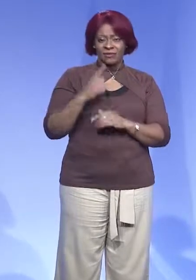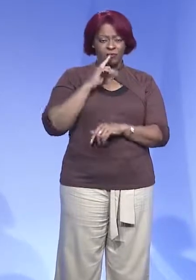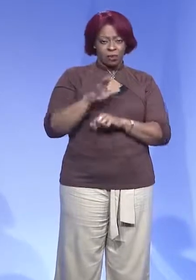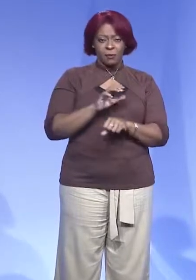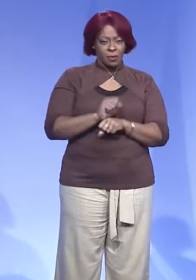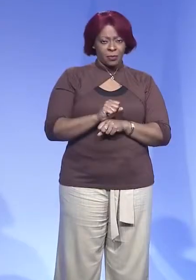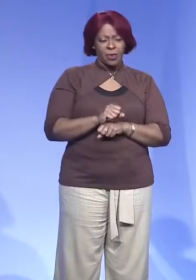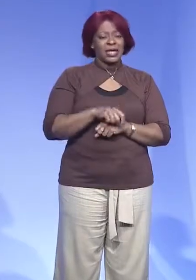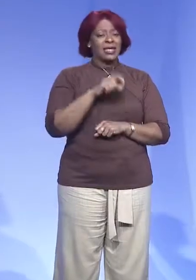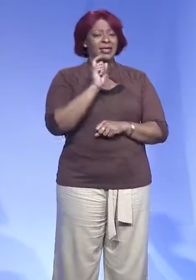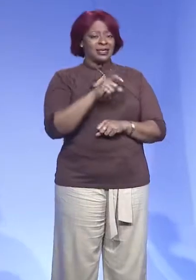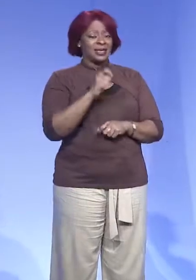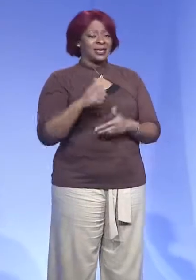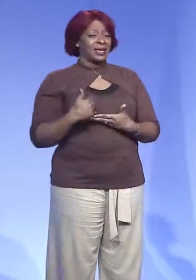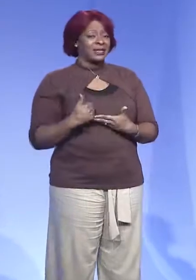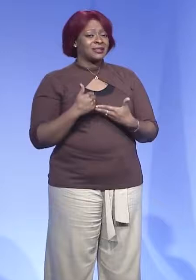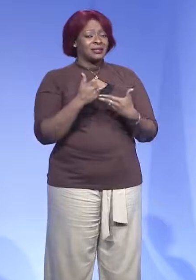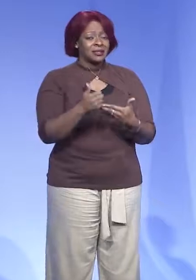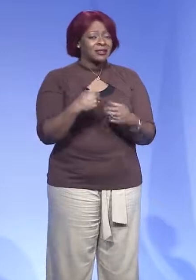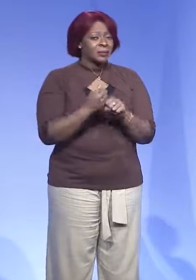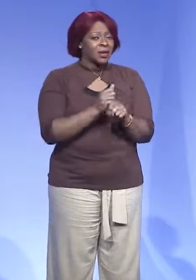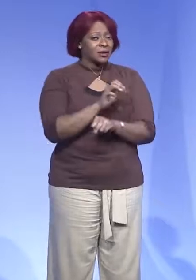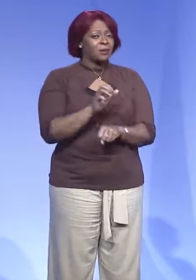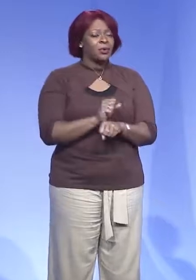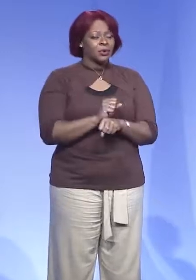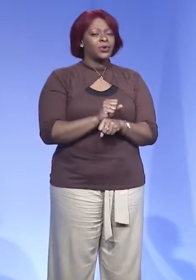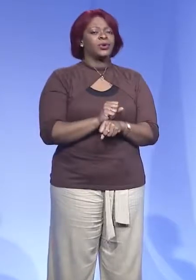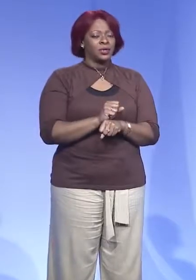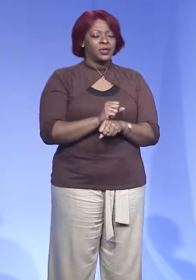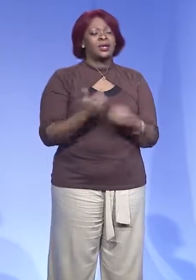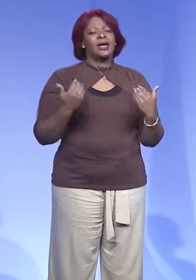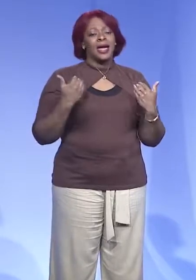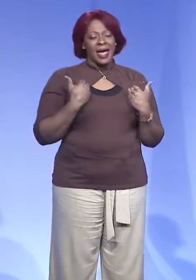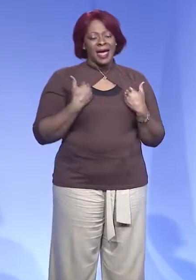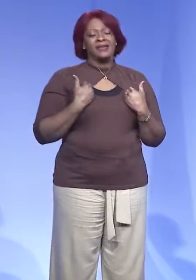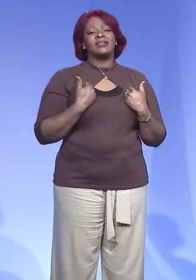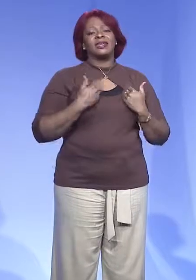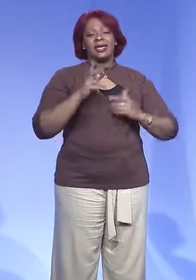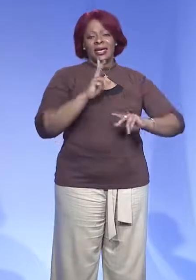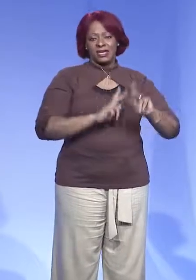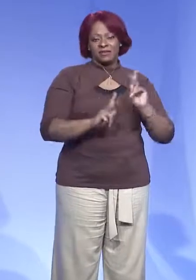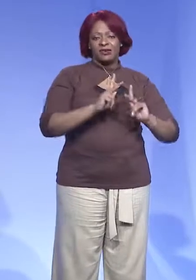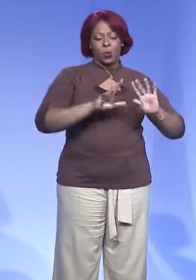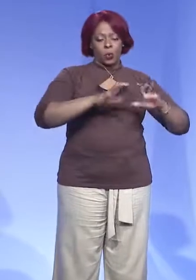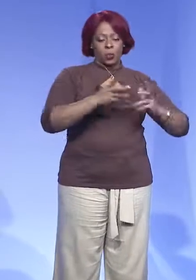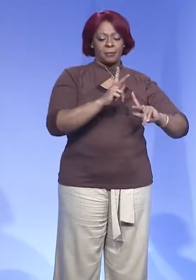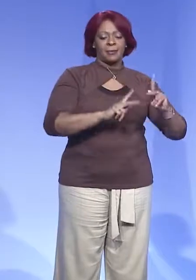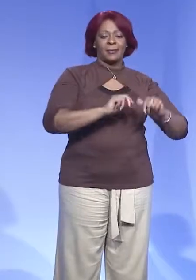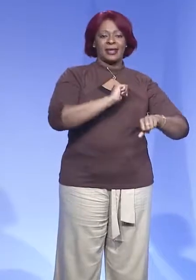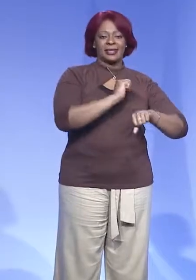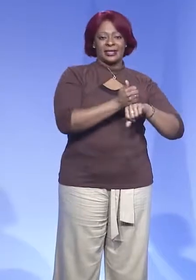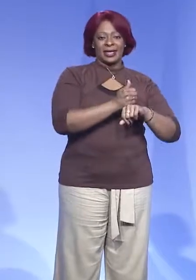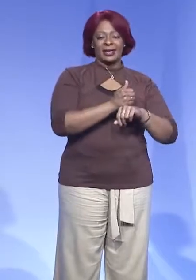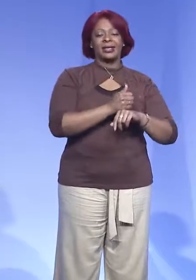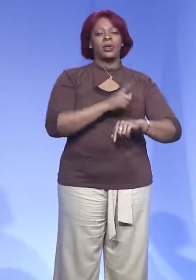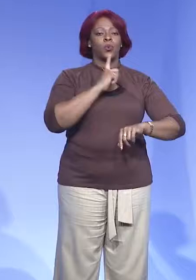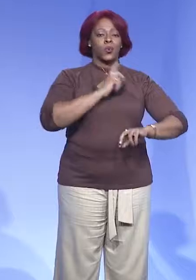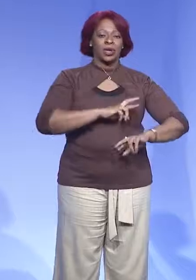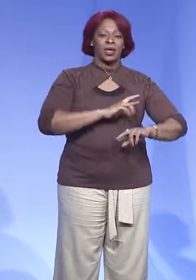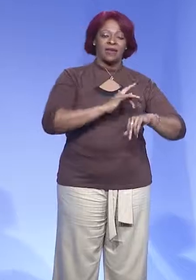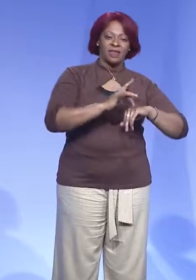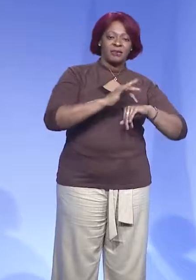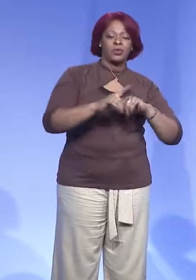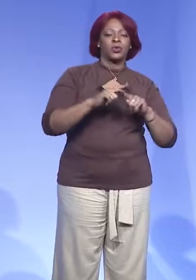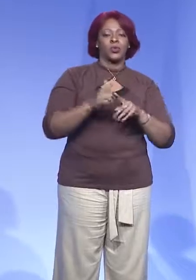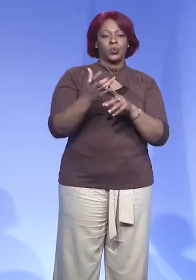appointment and they need assistance to make an appointment, there is a group of people set aside and available to receive